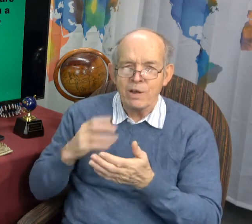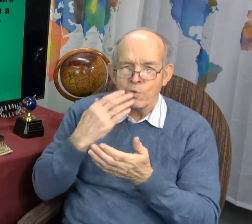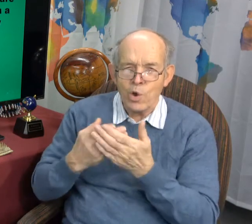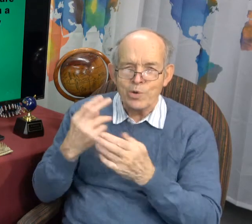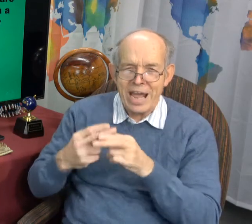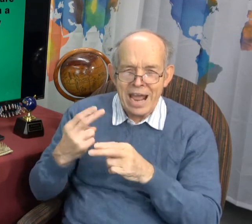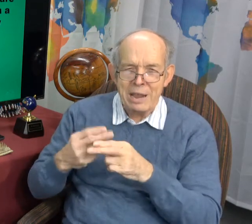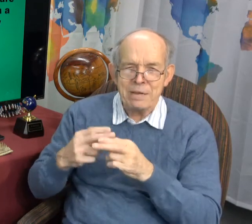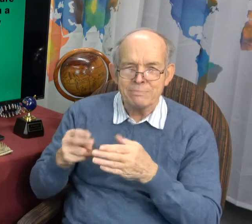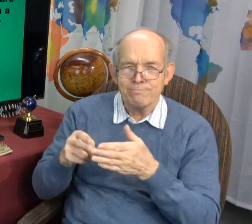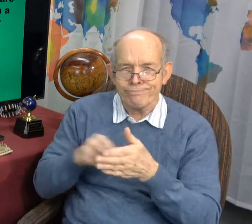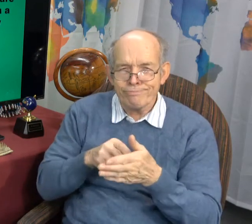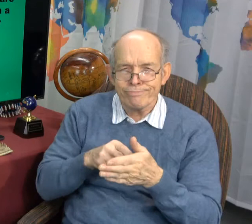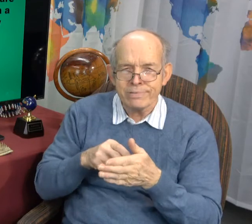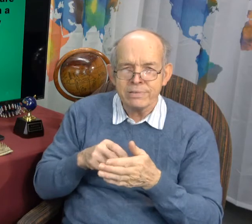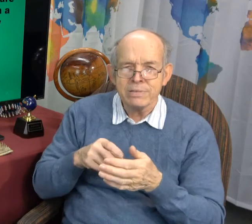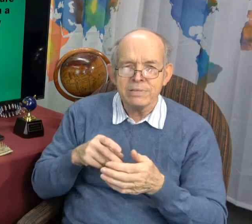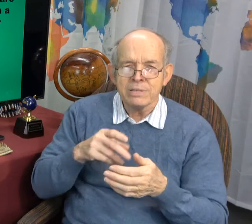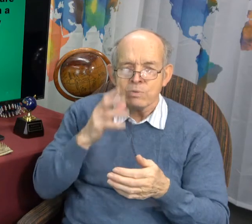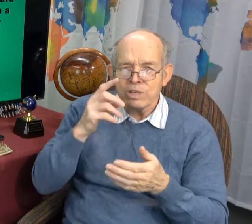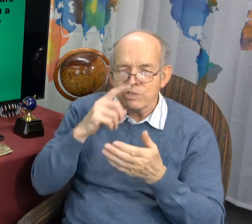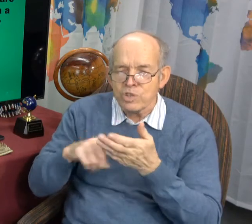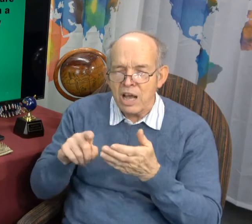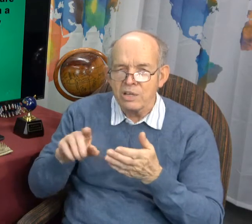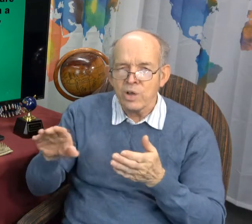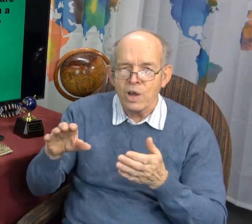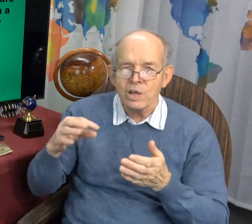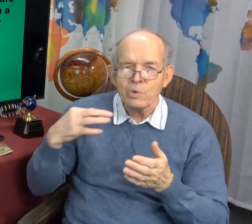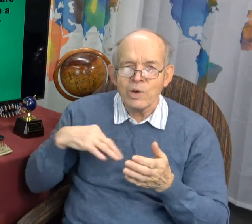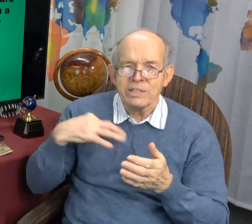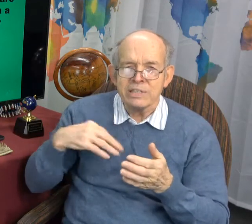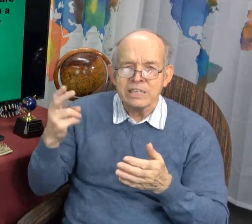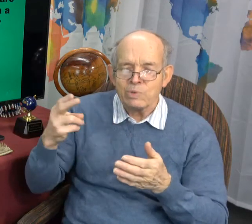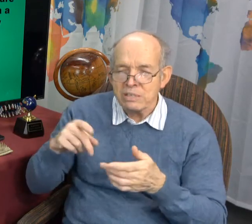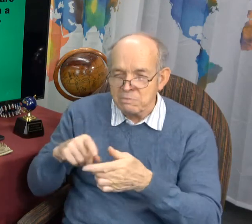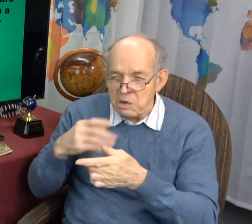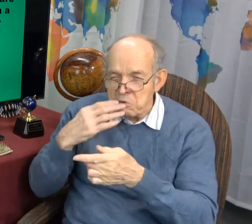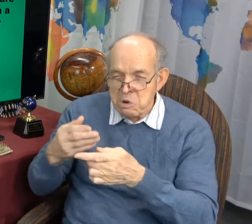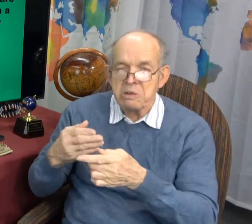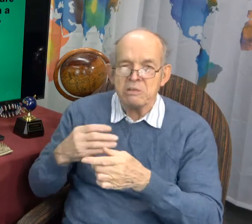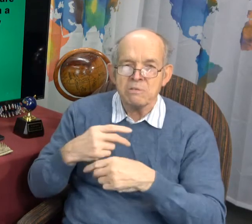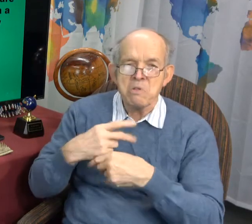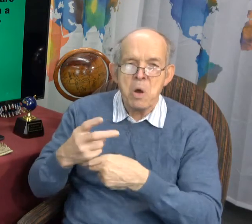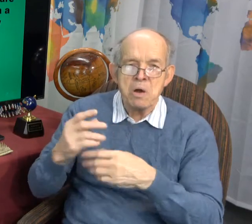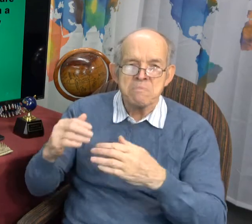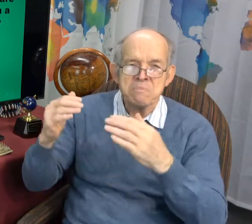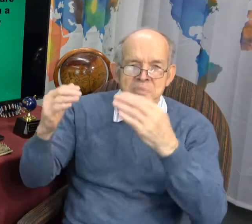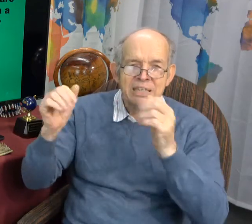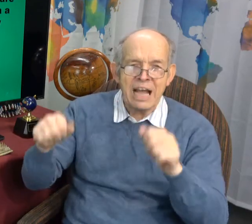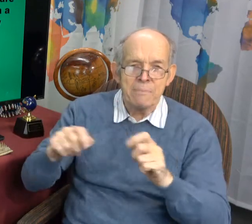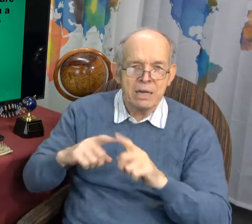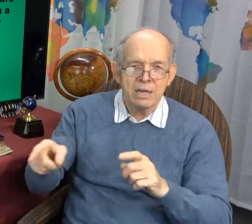Baba, Baba, Baba, Baba, Baba, Baba, Baba, Baba,